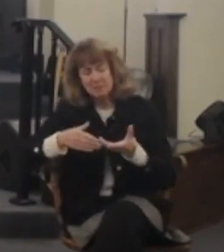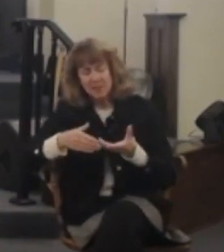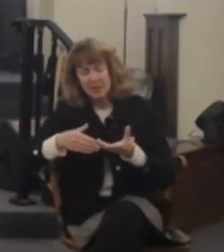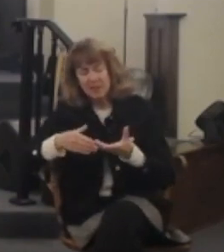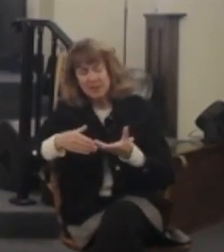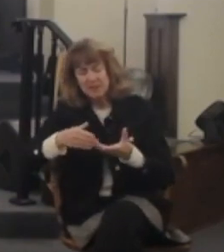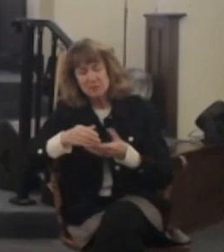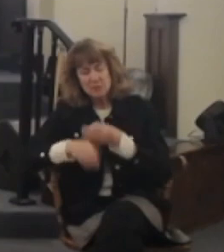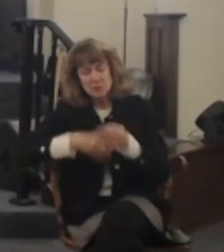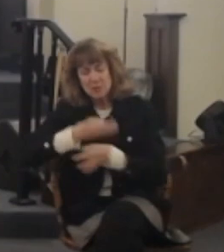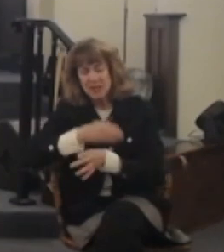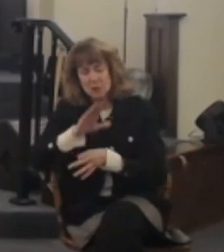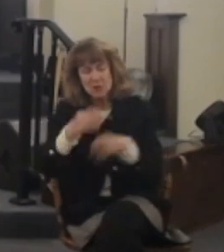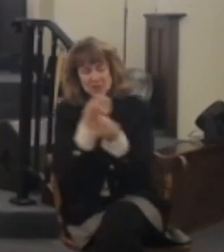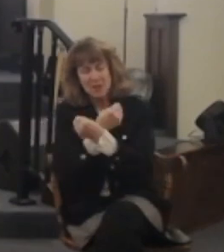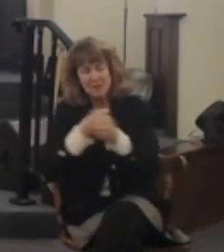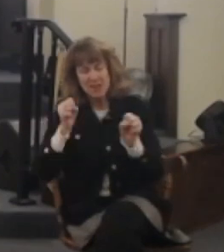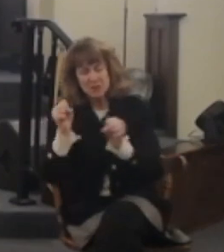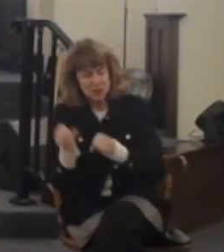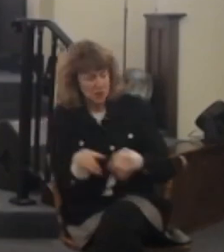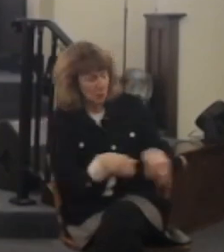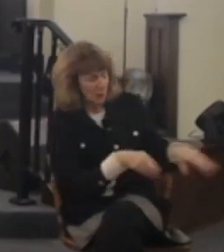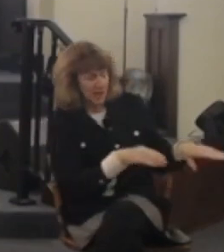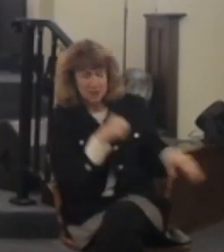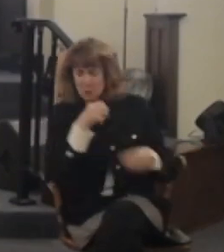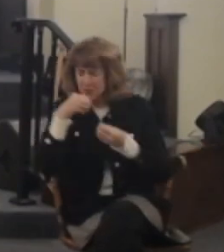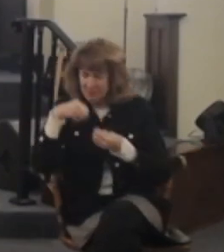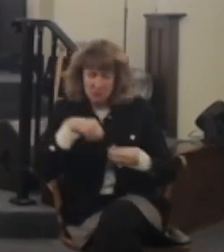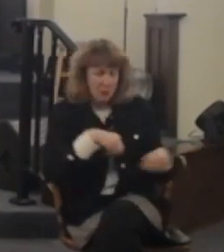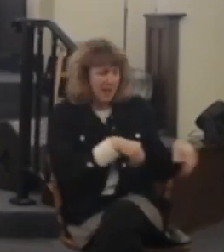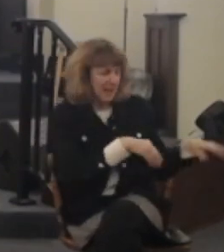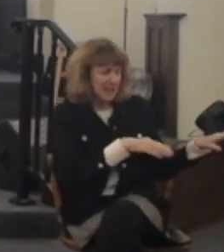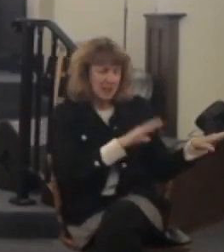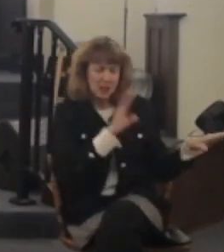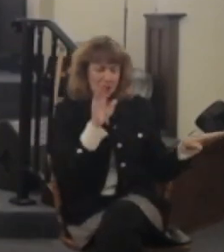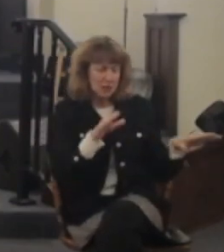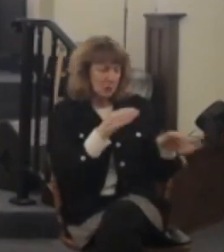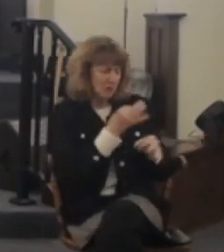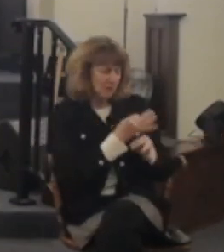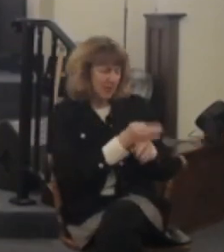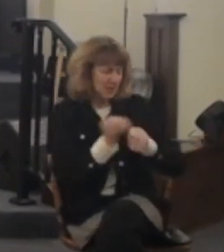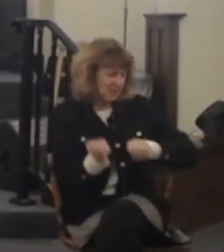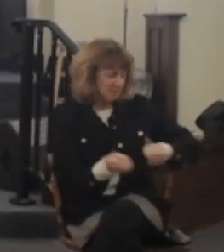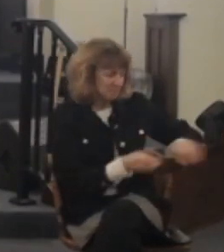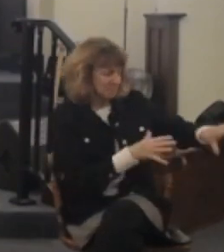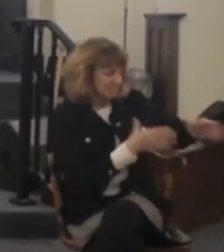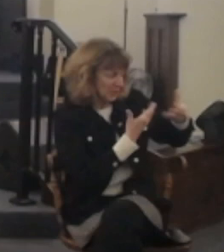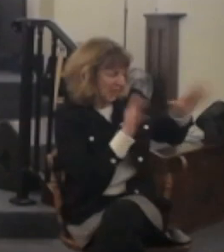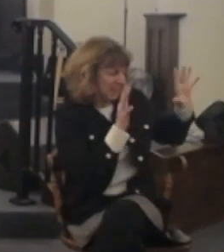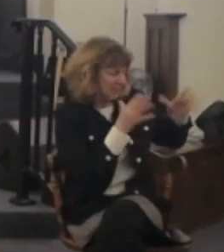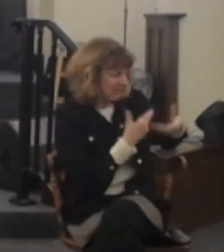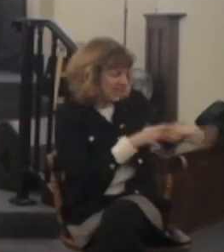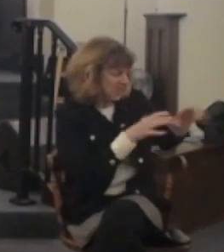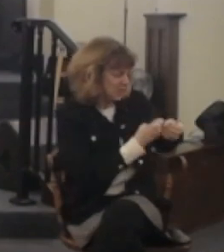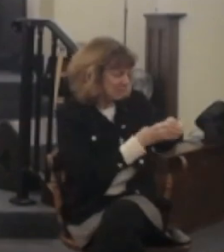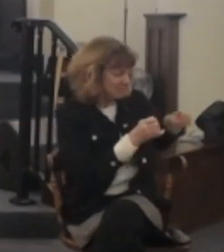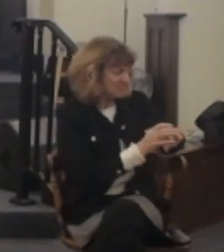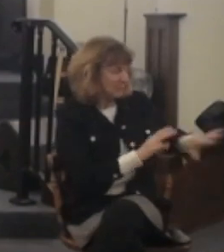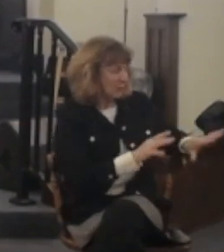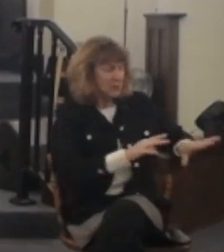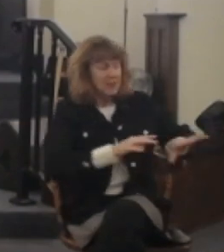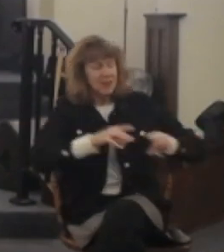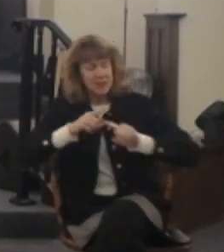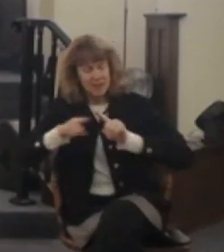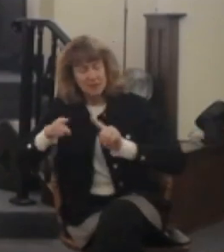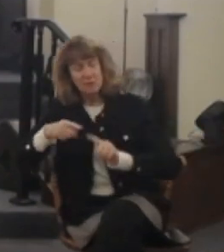And salvation is freely given. And it's all God and no part of yourself. So you fall